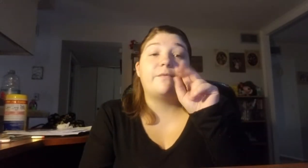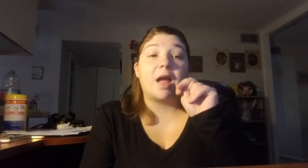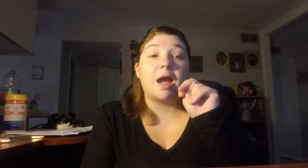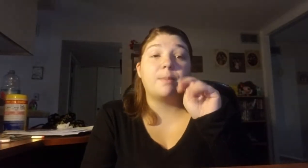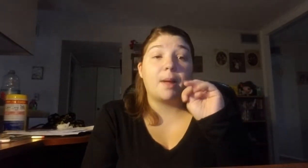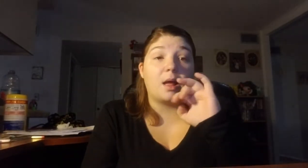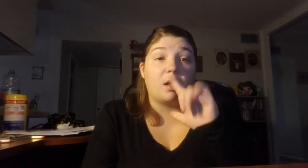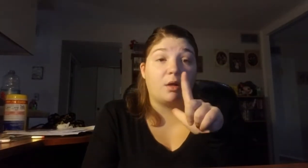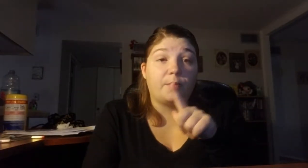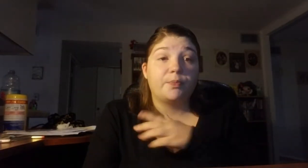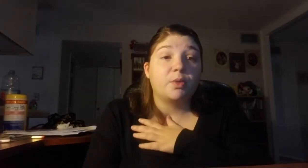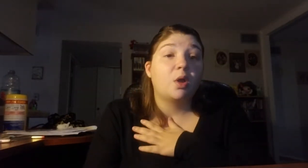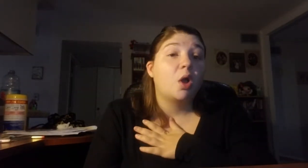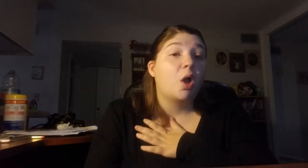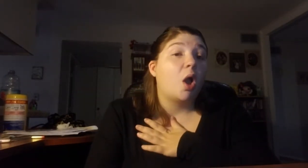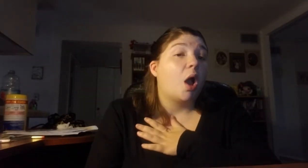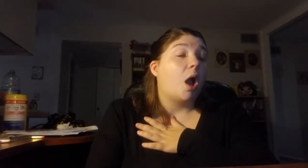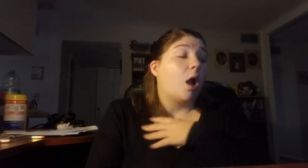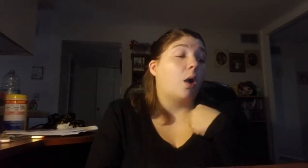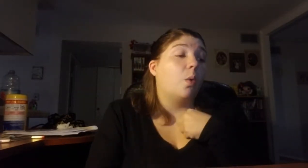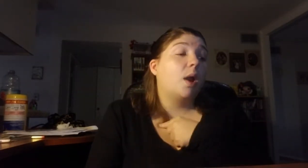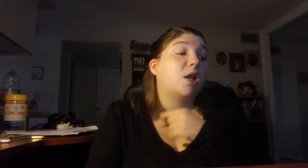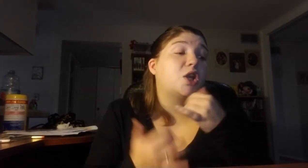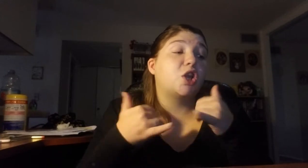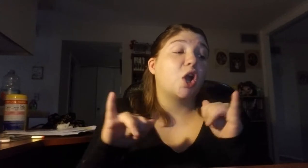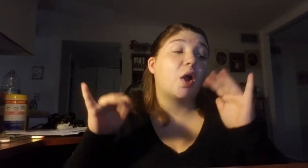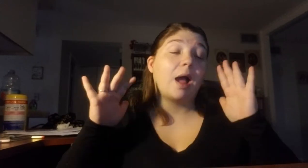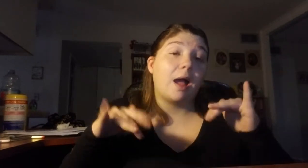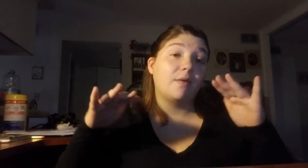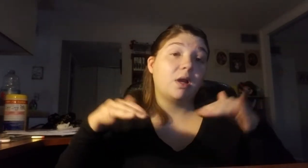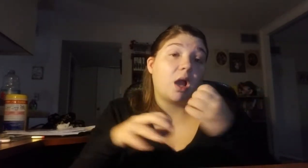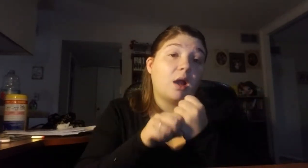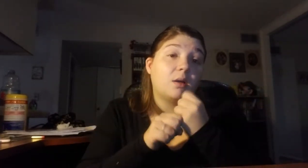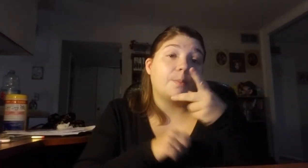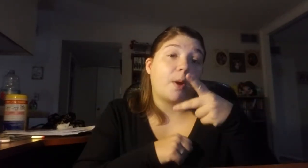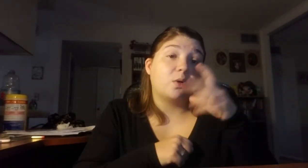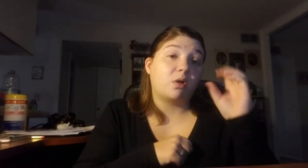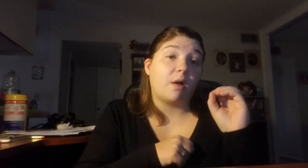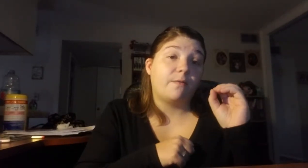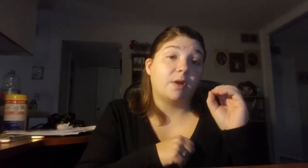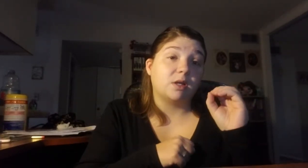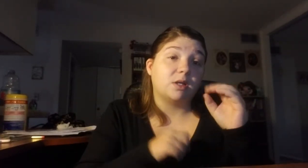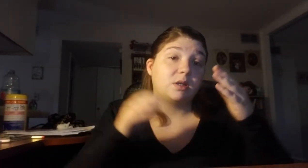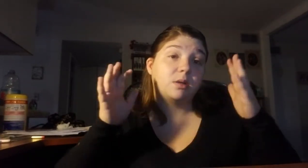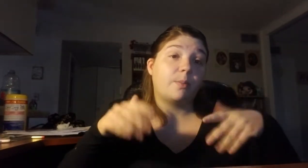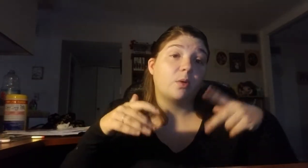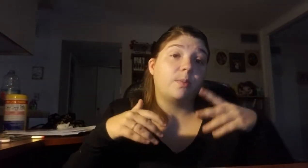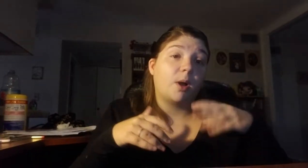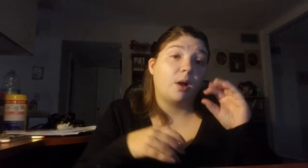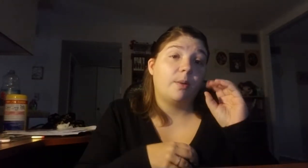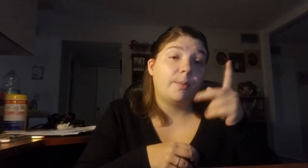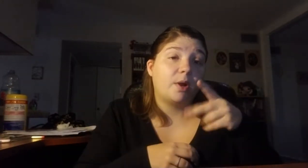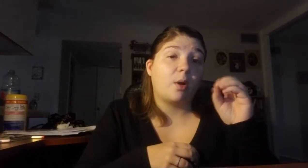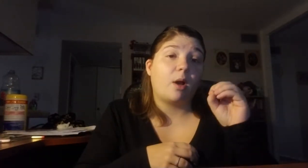Fan mail. We still haven't gotten post office, post box, P.O.